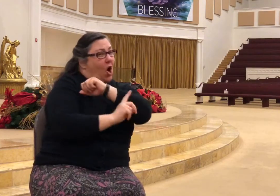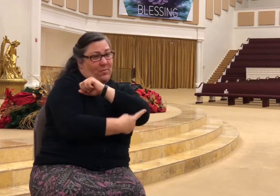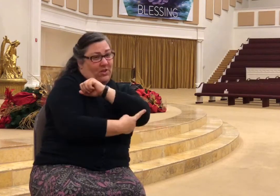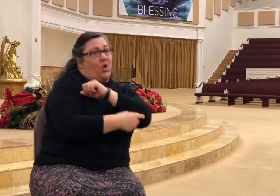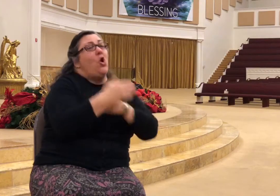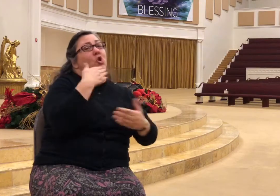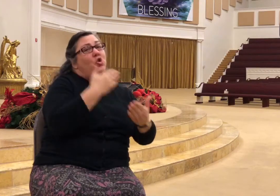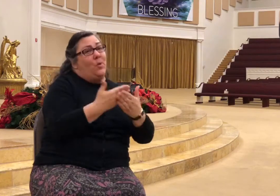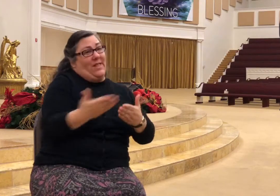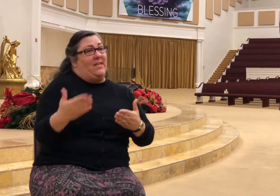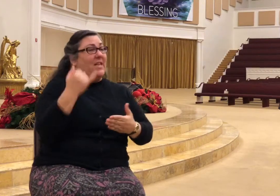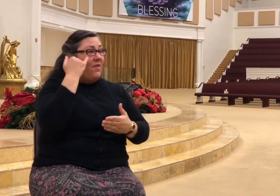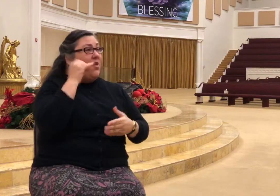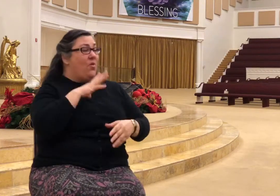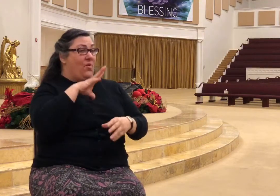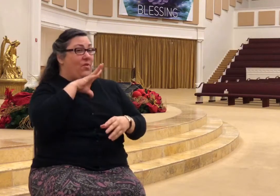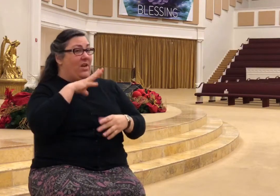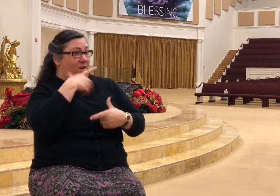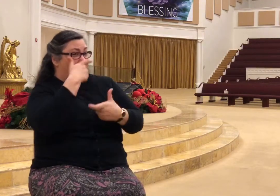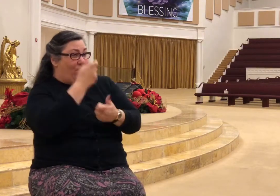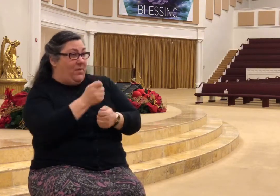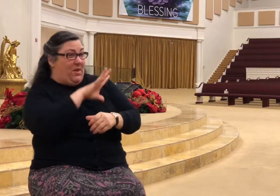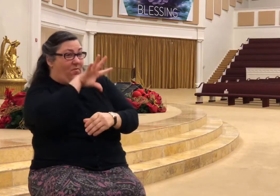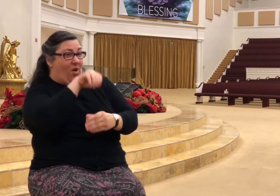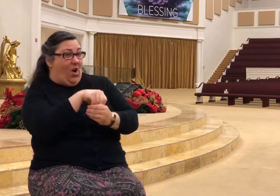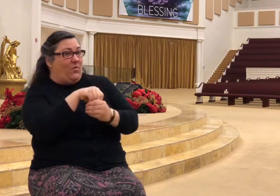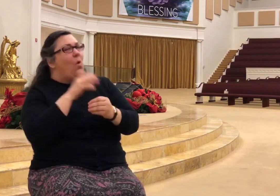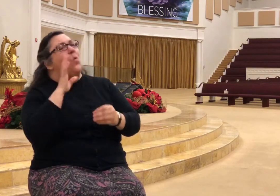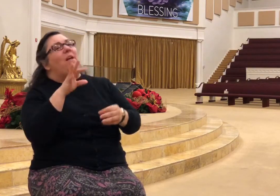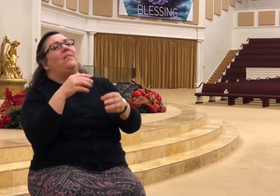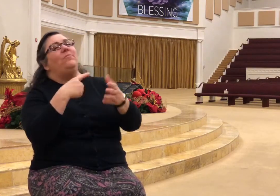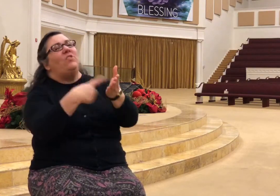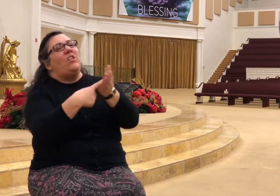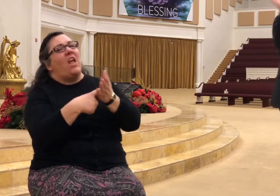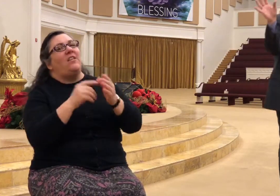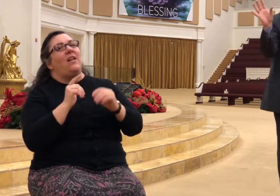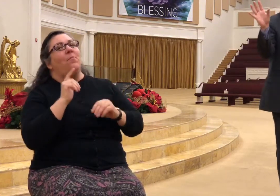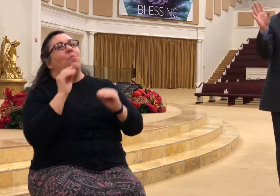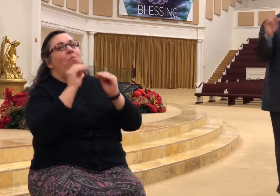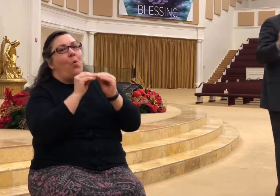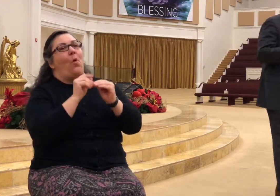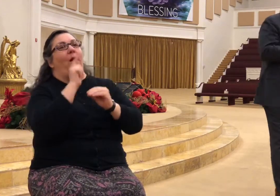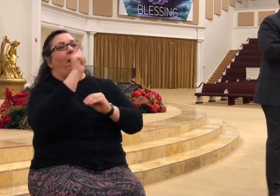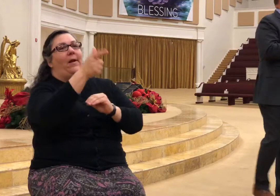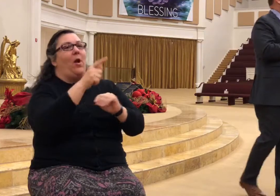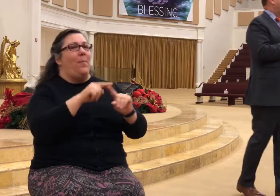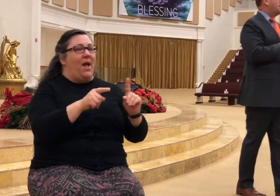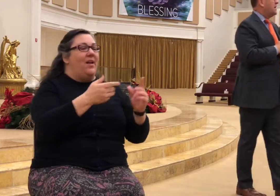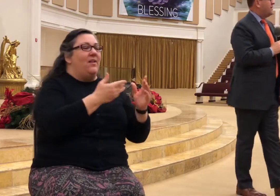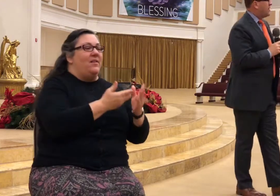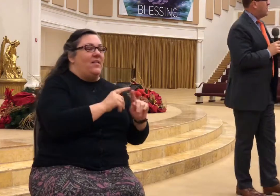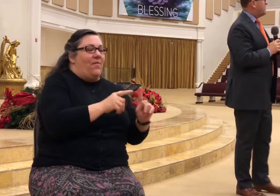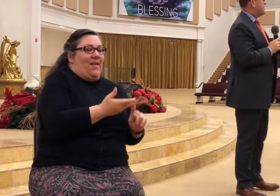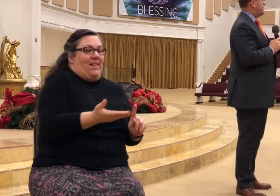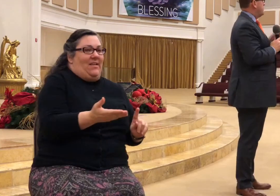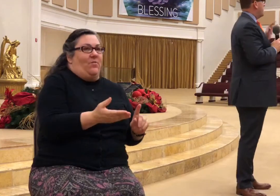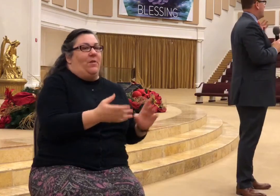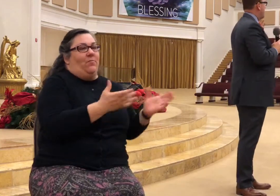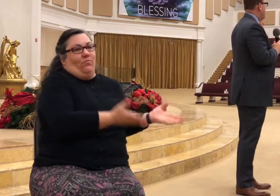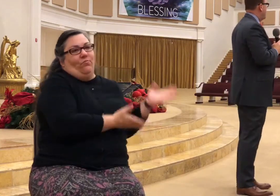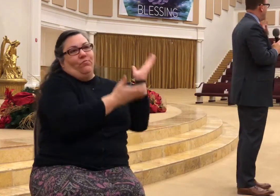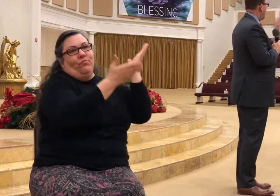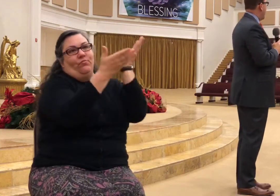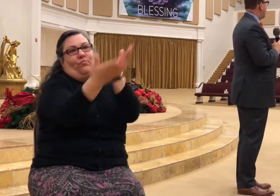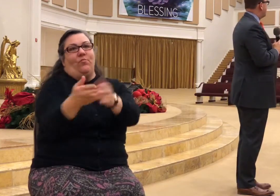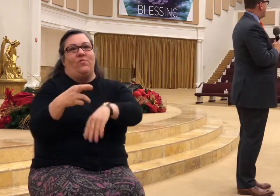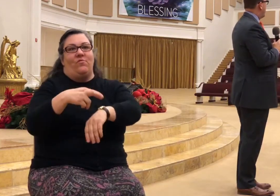So if you're interested in participating, we'll talk more about that. But that's going to be going over from Miami to the island, and they're